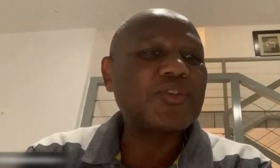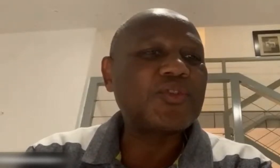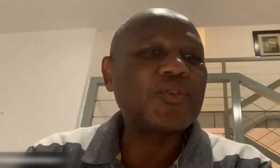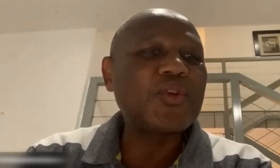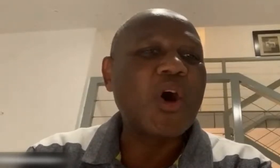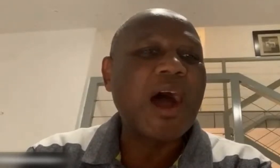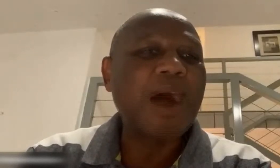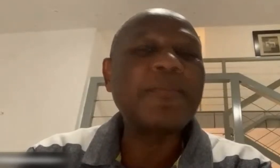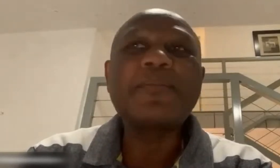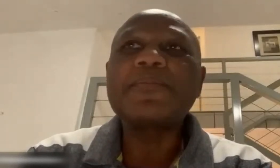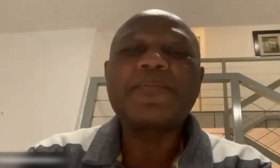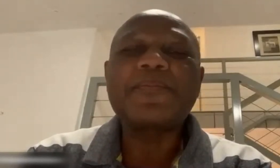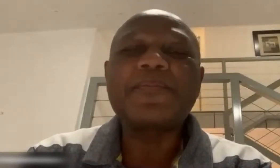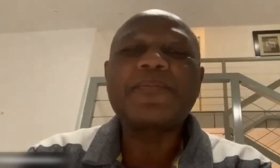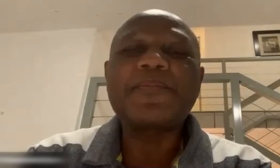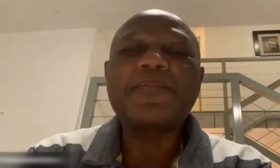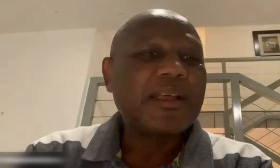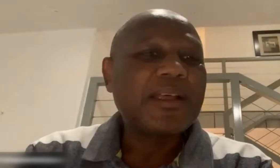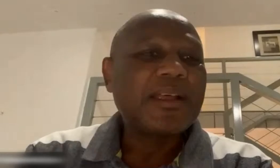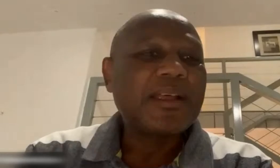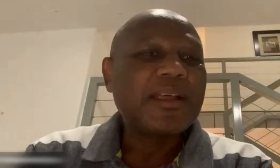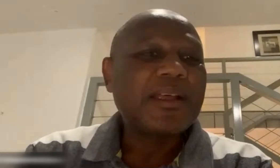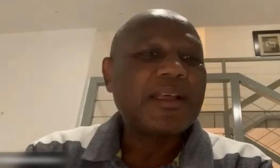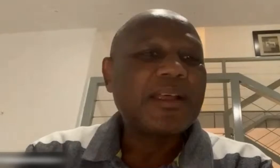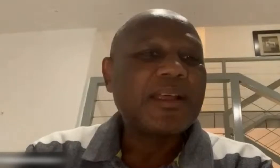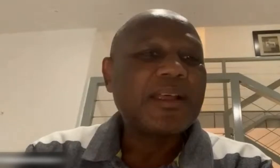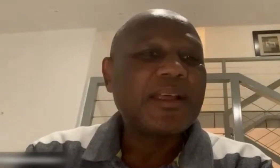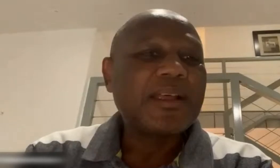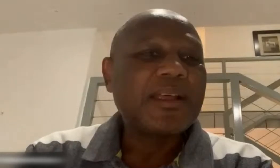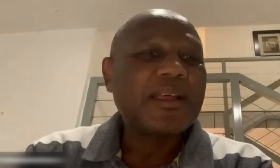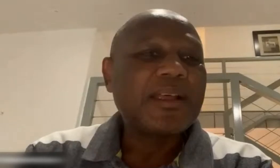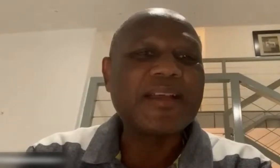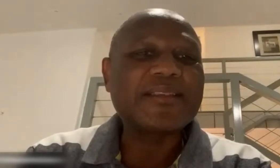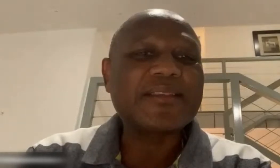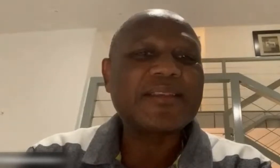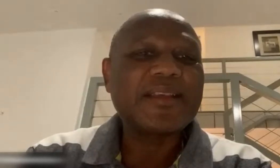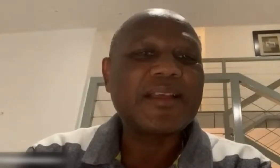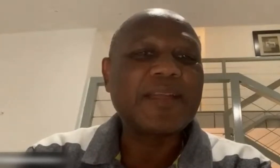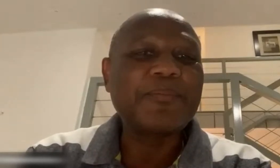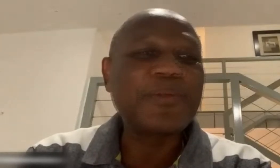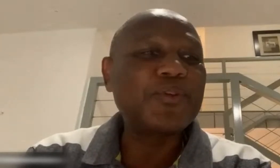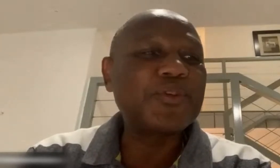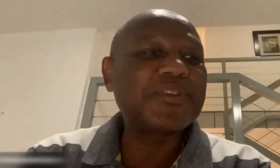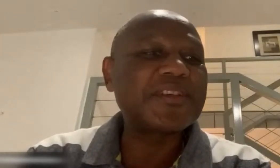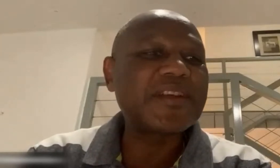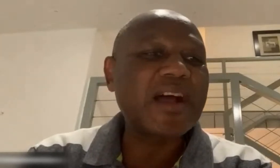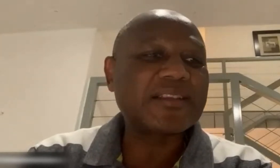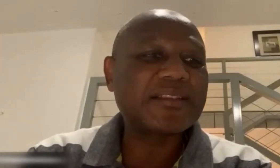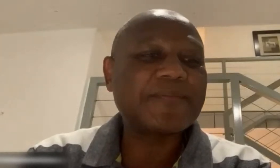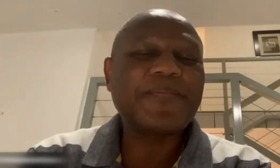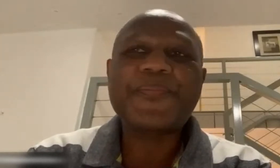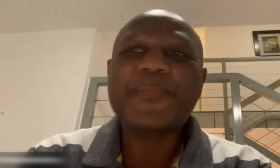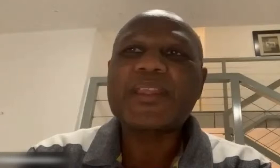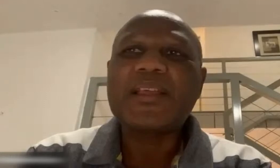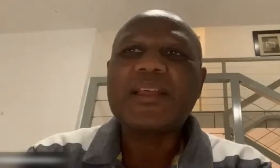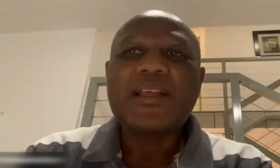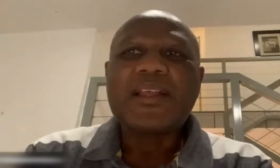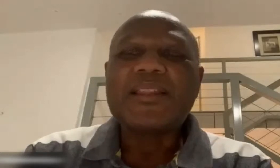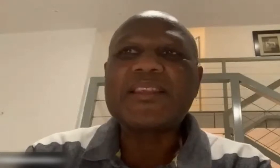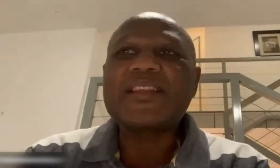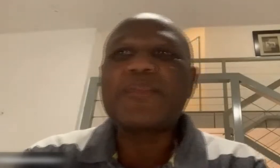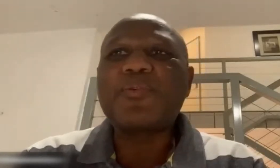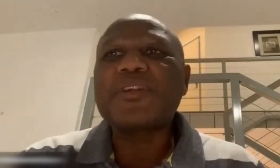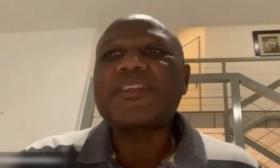Do No Harm, Health, Human Rights, and People Using Drugs.